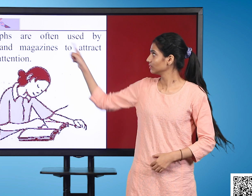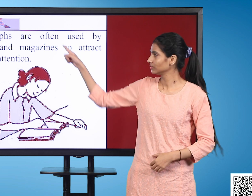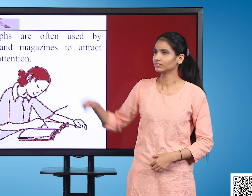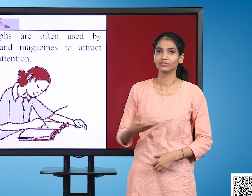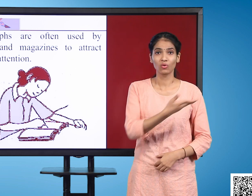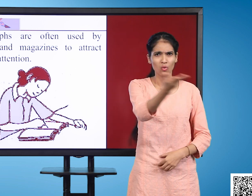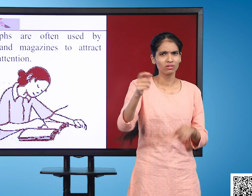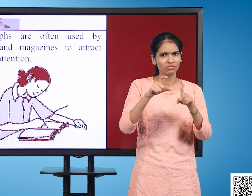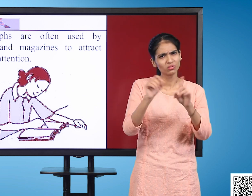Do this.